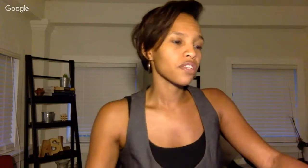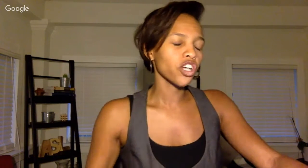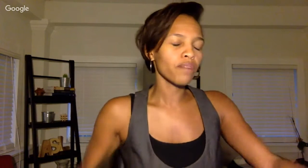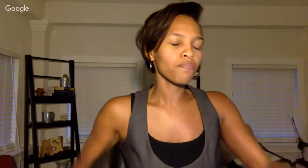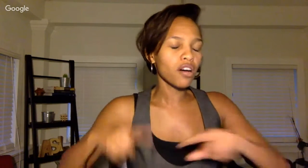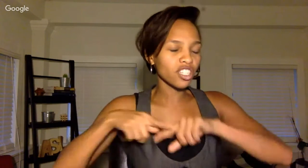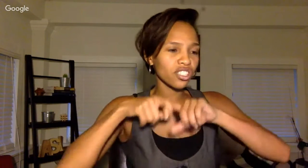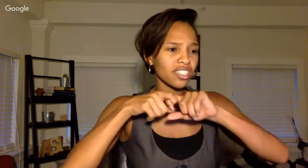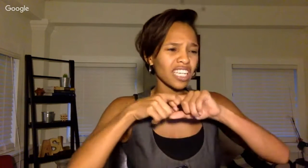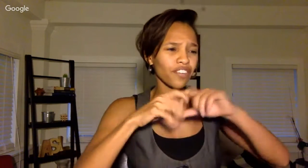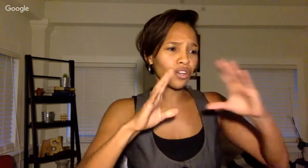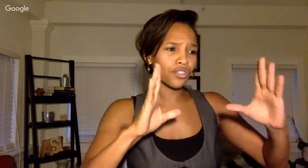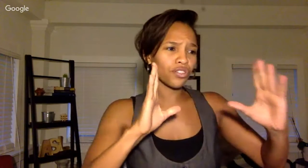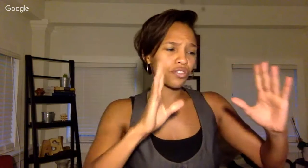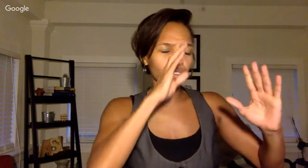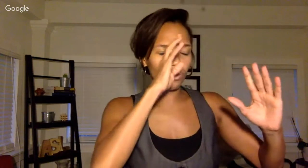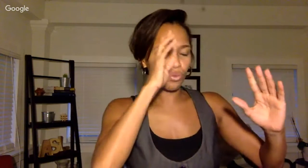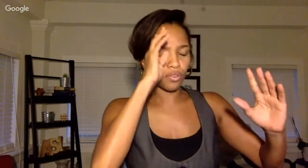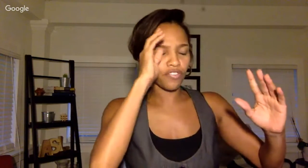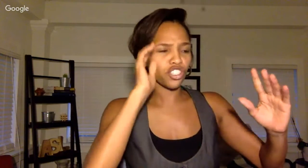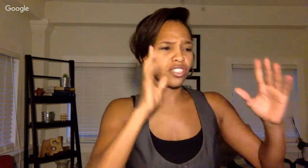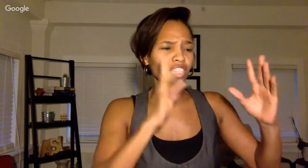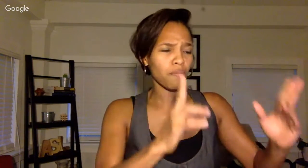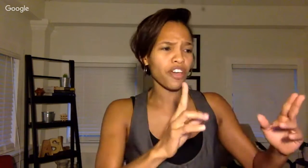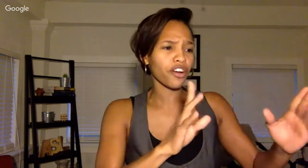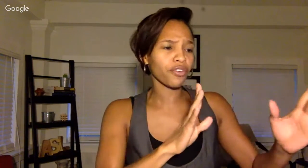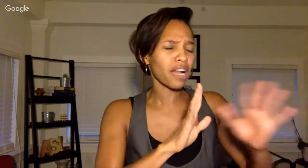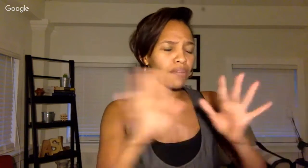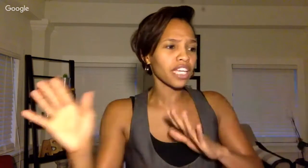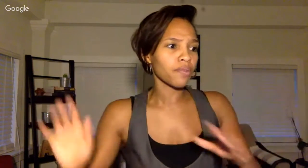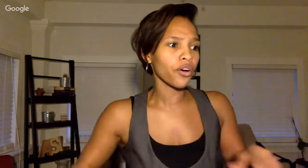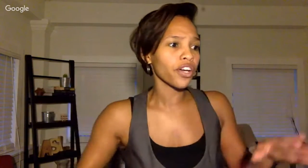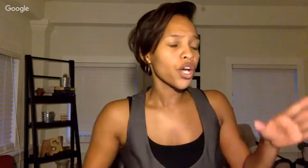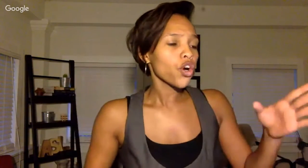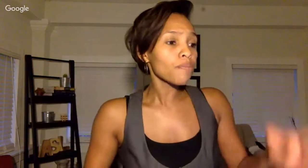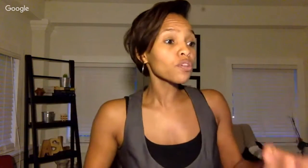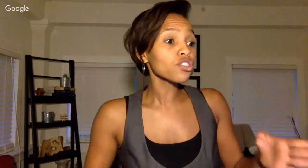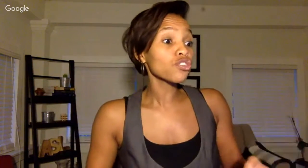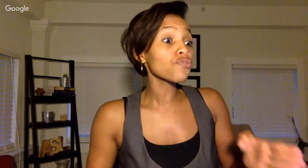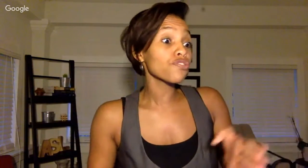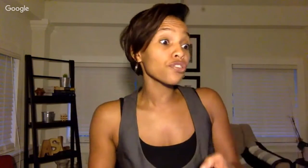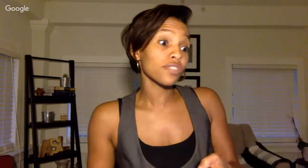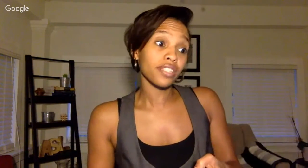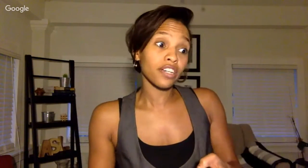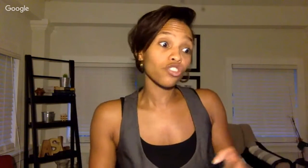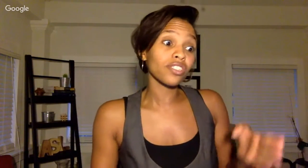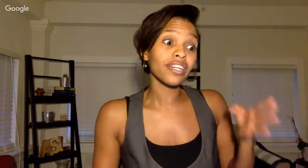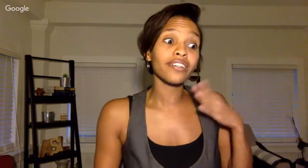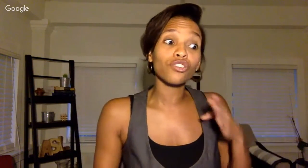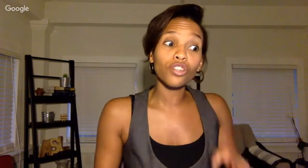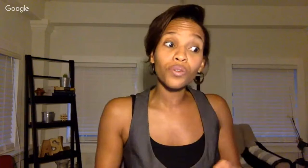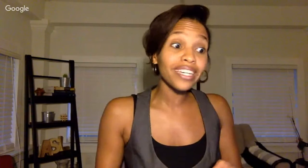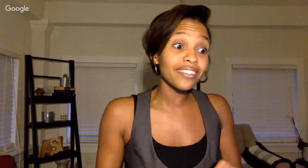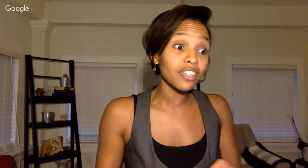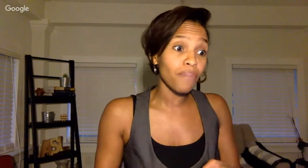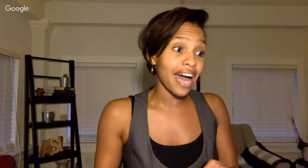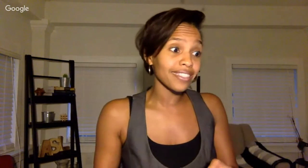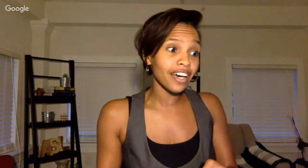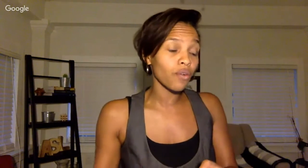sorry, I'm pausing just to see if I should stop there, but I'm gonna keep going. Remember what Sue, the nurse, said? She said, it's so easy to pass out when